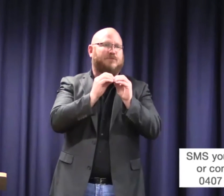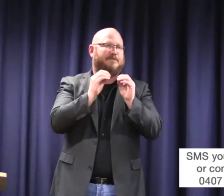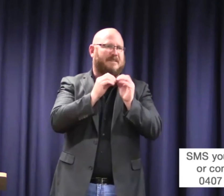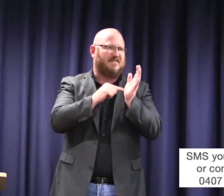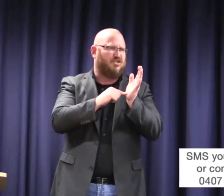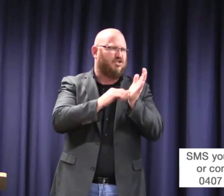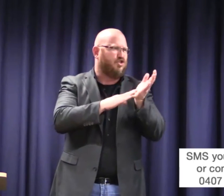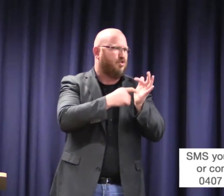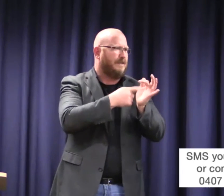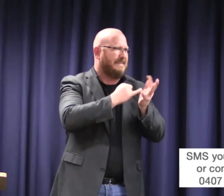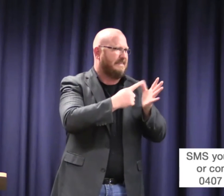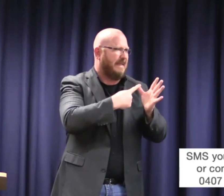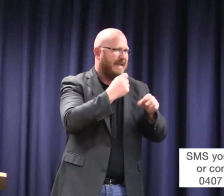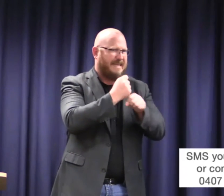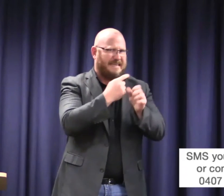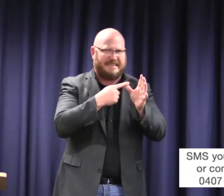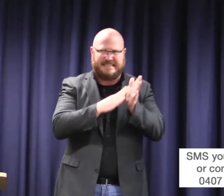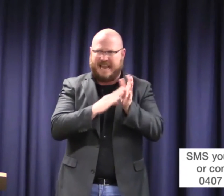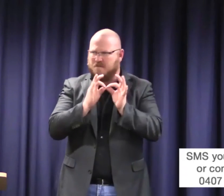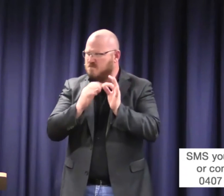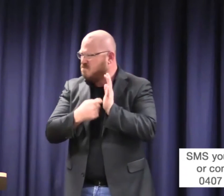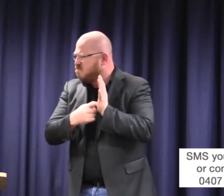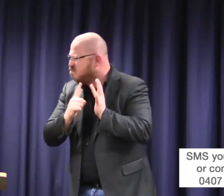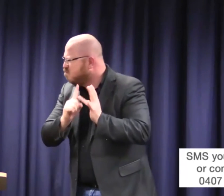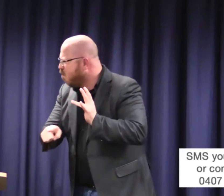I also met with an MP from Brisbane.